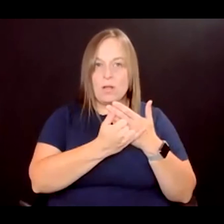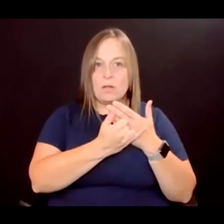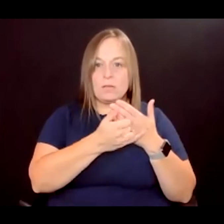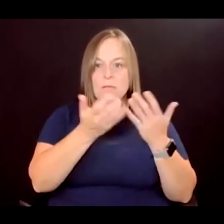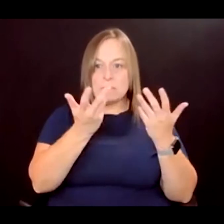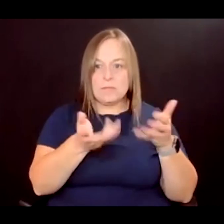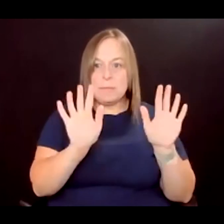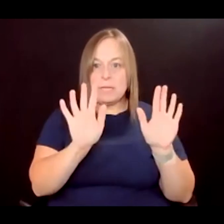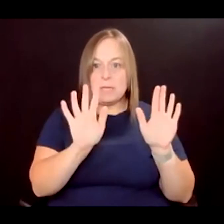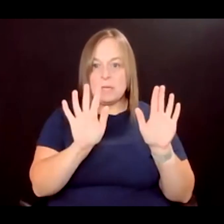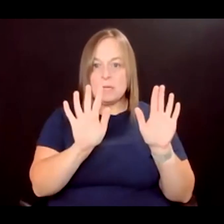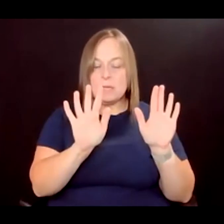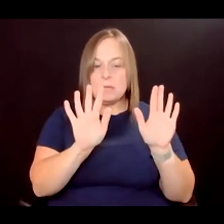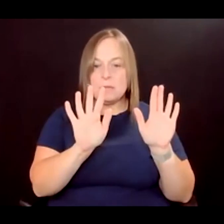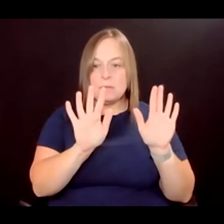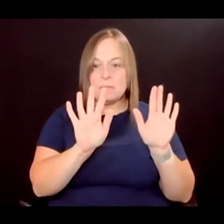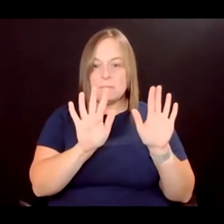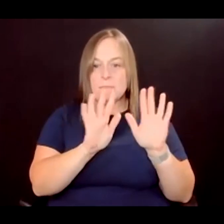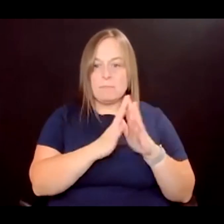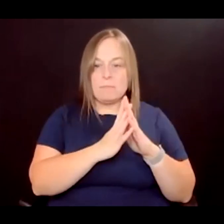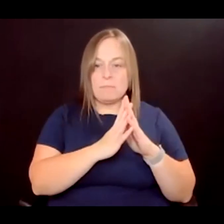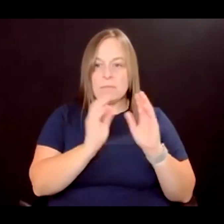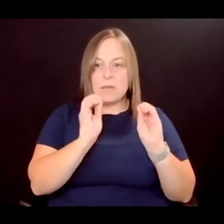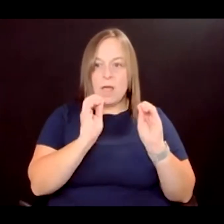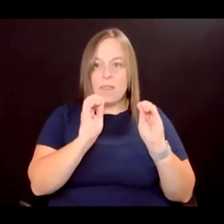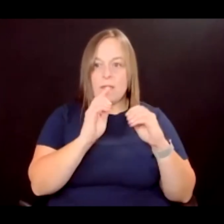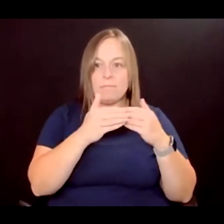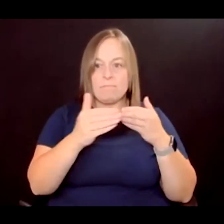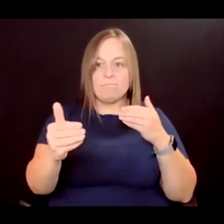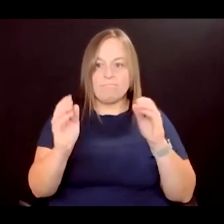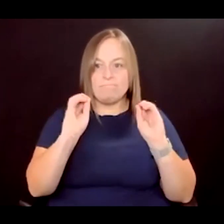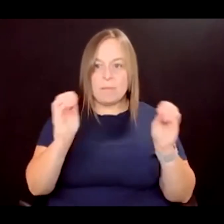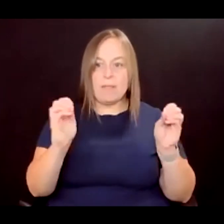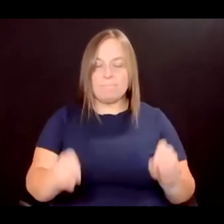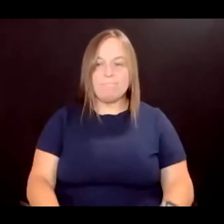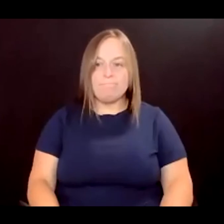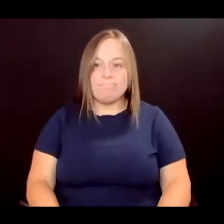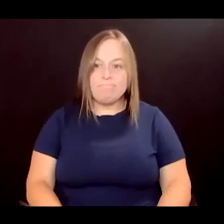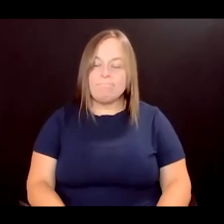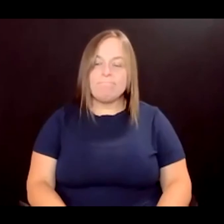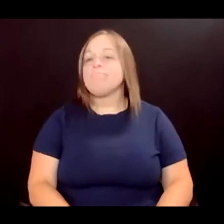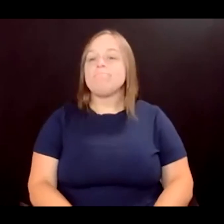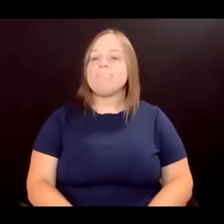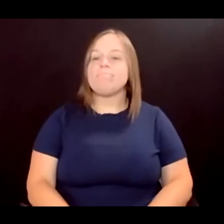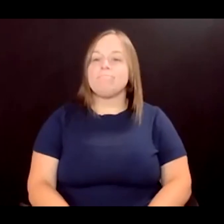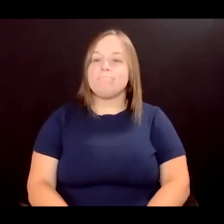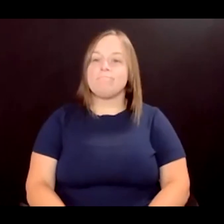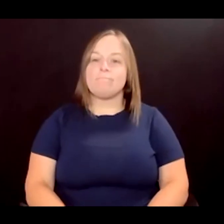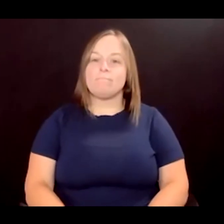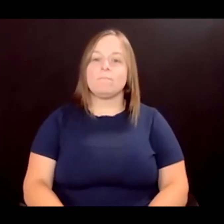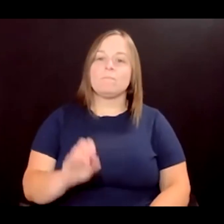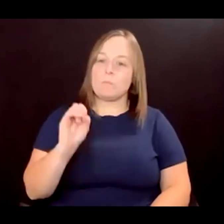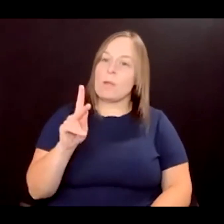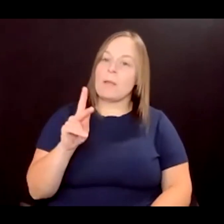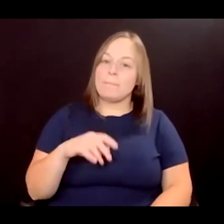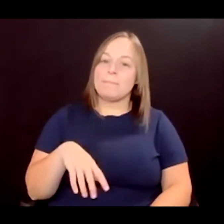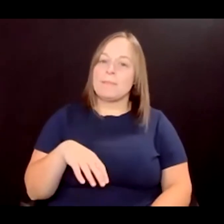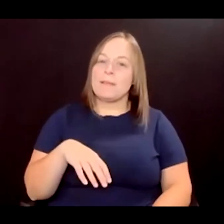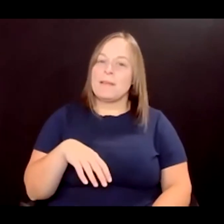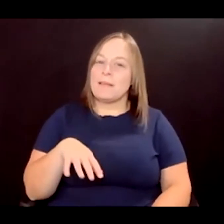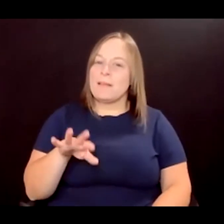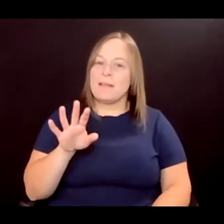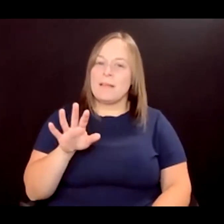Thank you so much. I'm going to give everyone, there's no more questions at the moment, but I am going to read a comment.